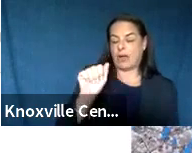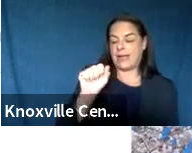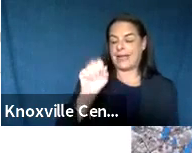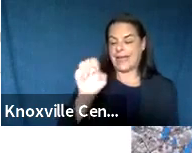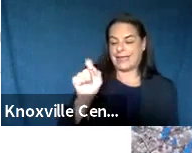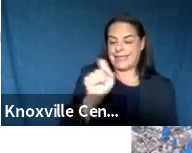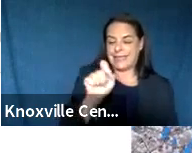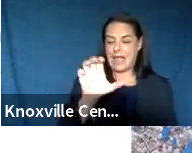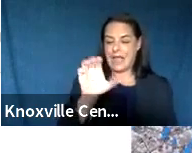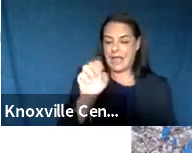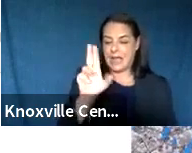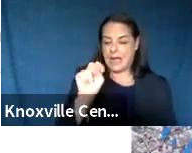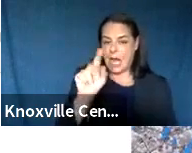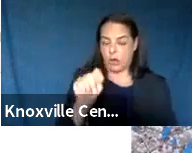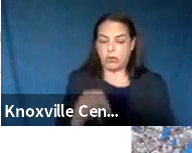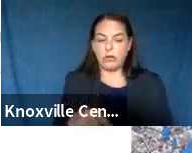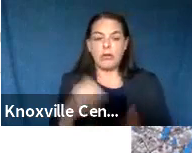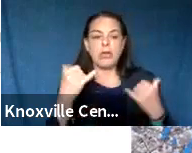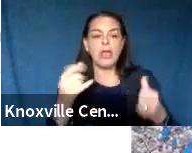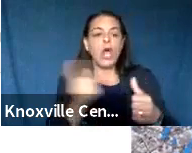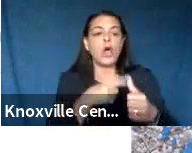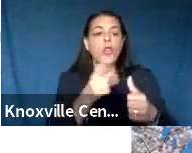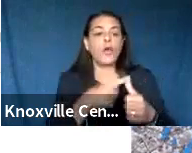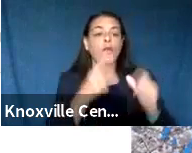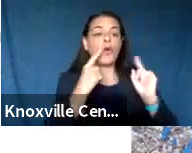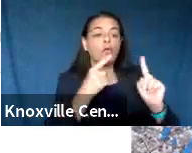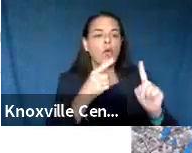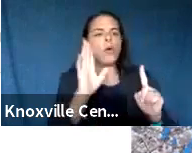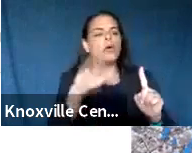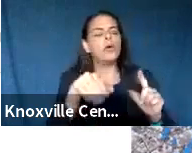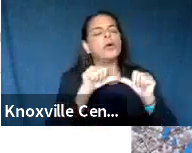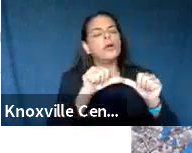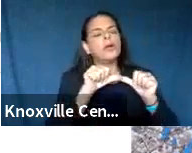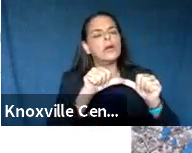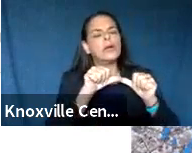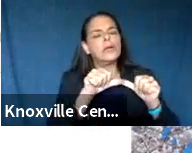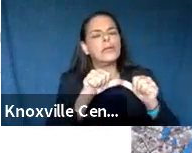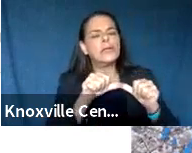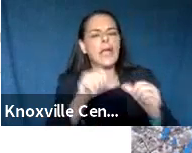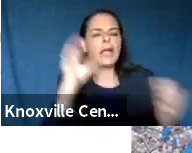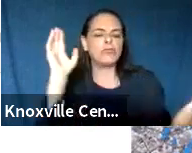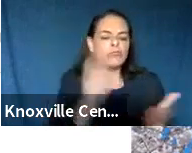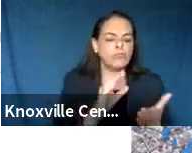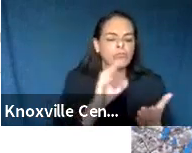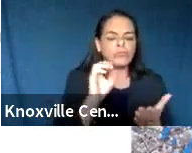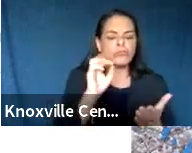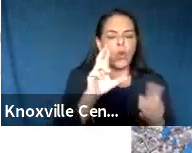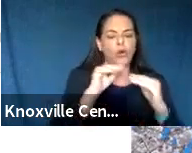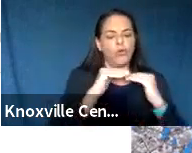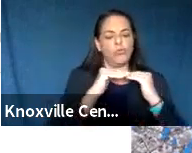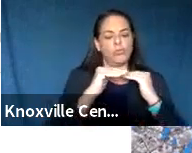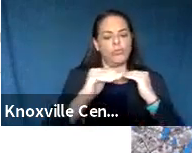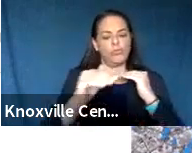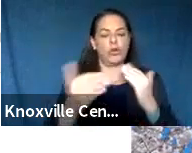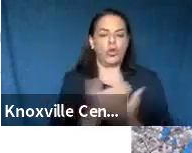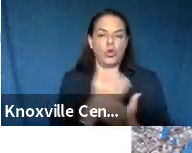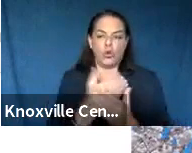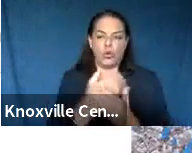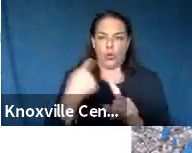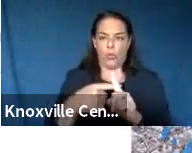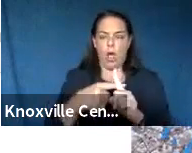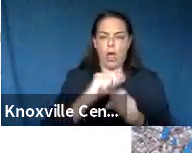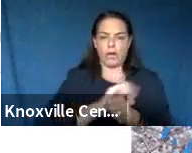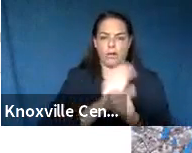Moving to the first benchmark, sustained reduction or stability in new cases for 14 days. To illustrate